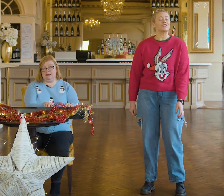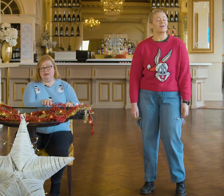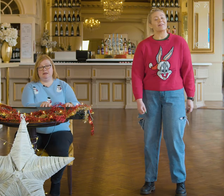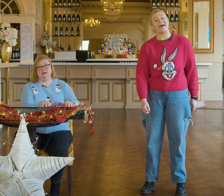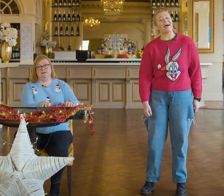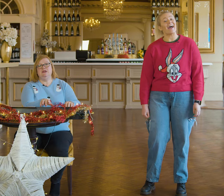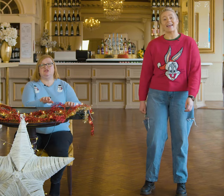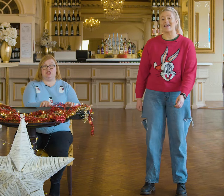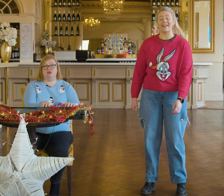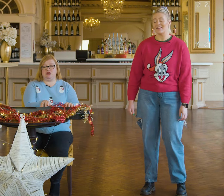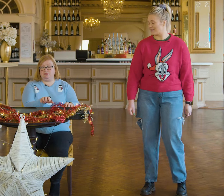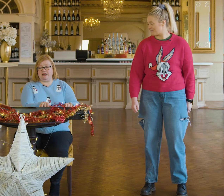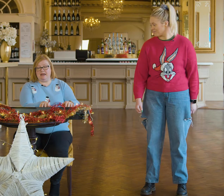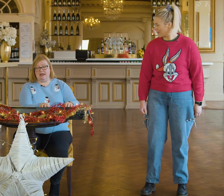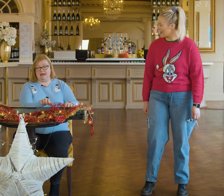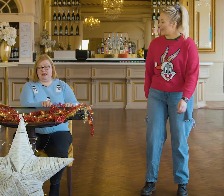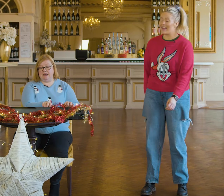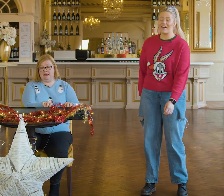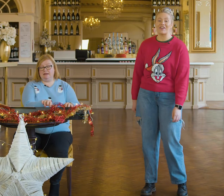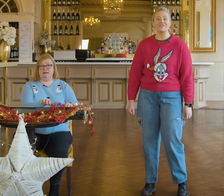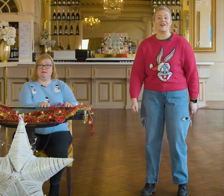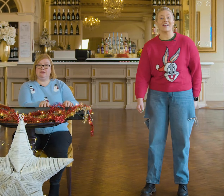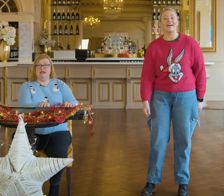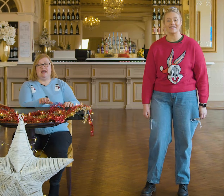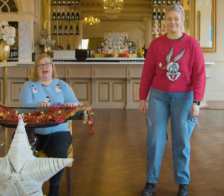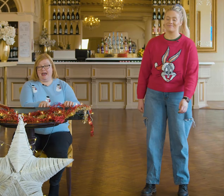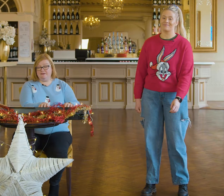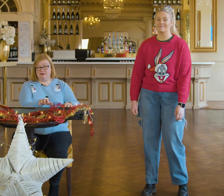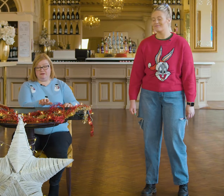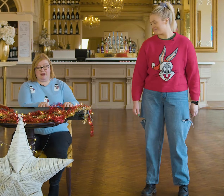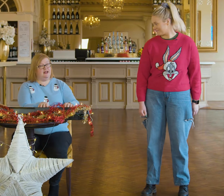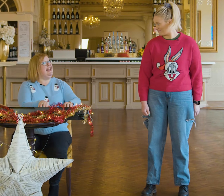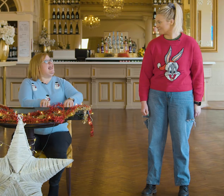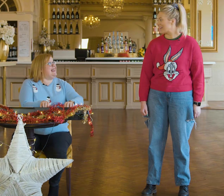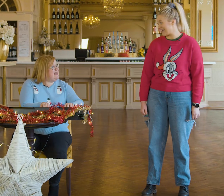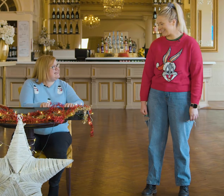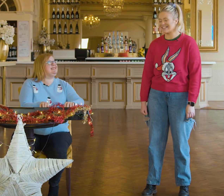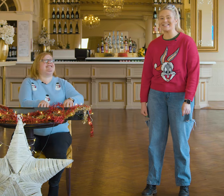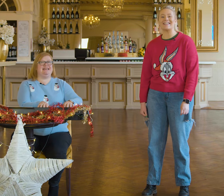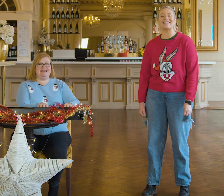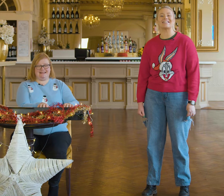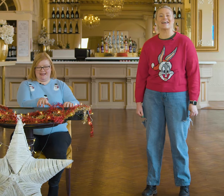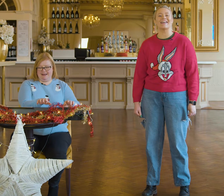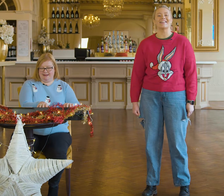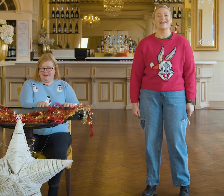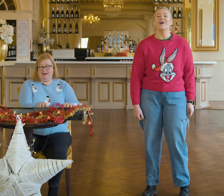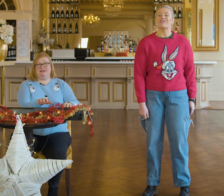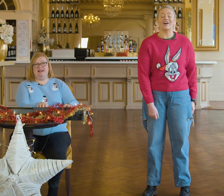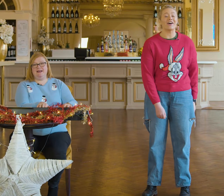Children playing, Children playing, having fun. having fun. It's the season for love